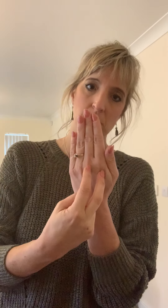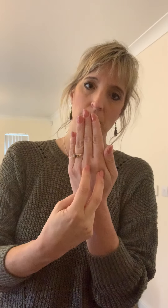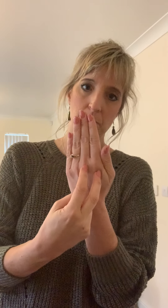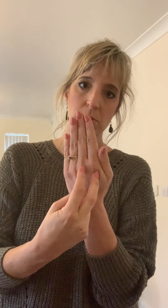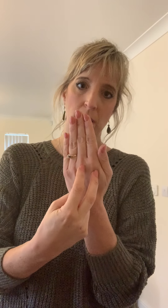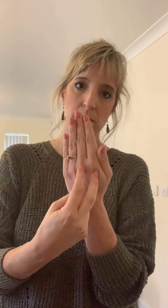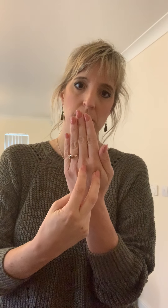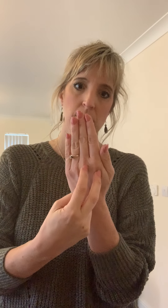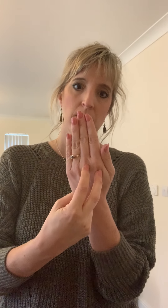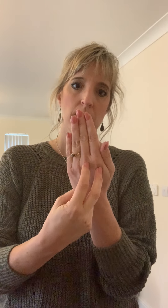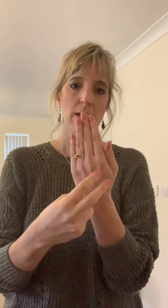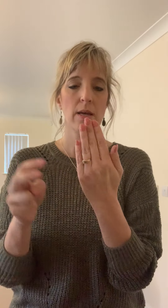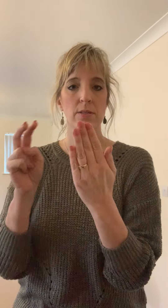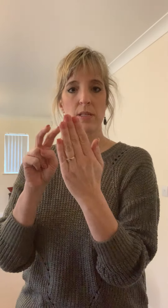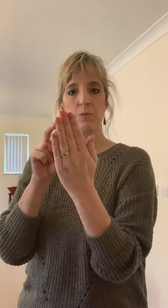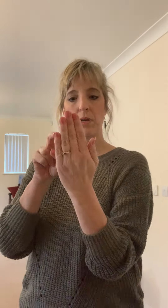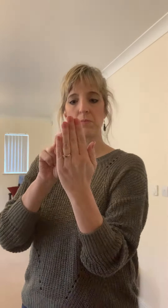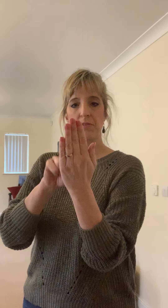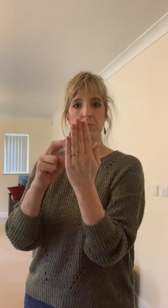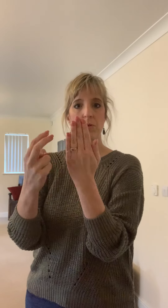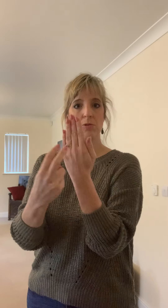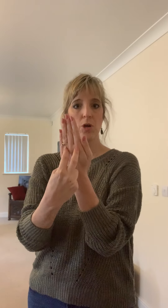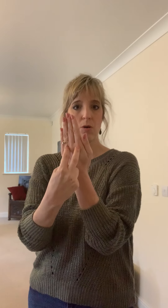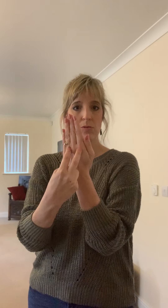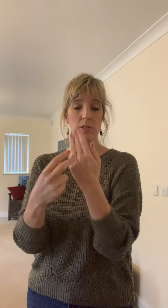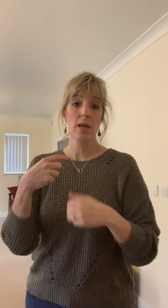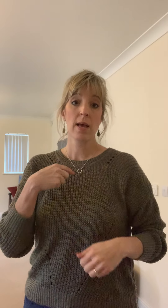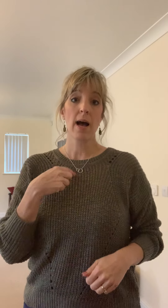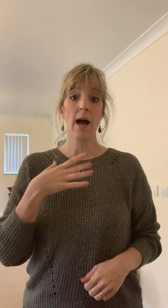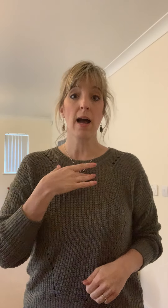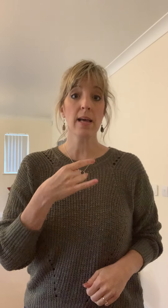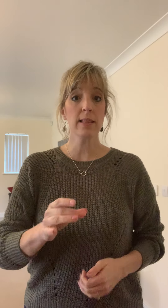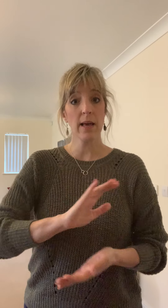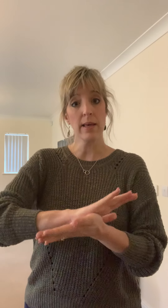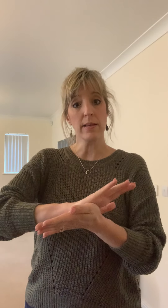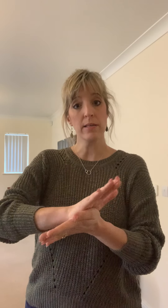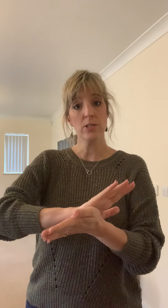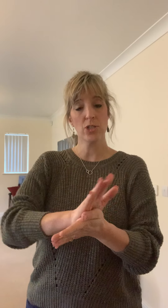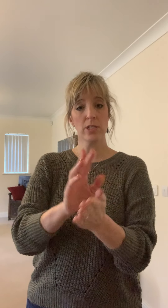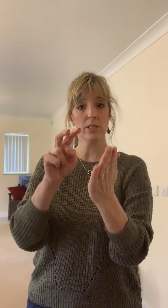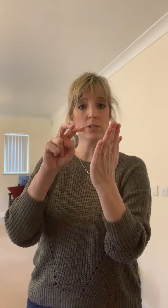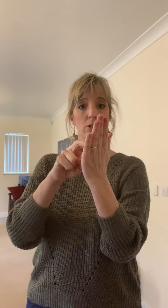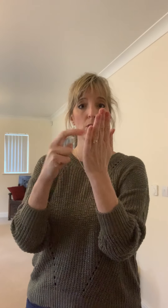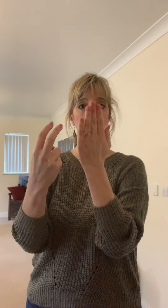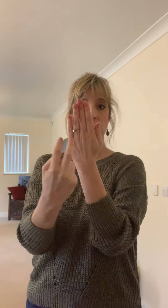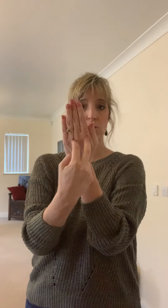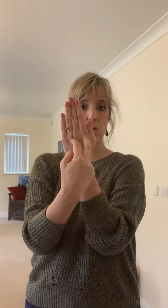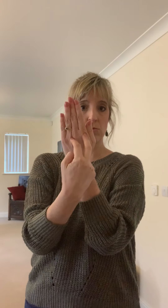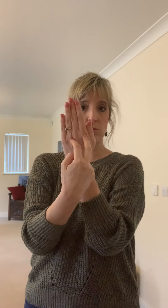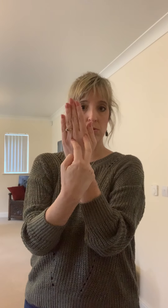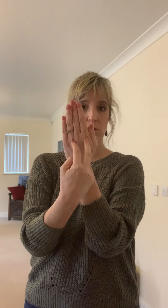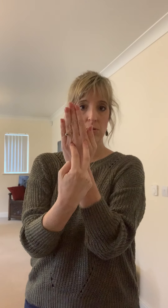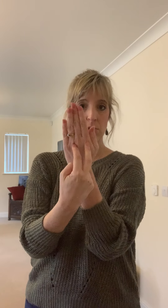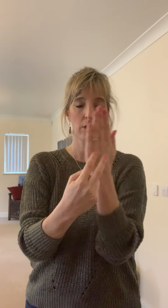on both sides. Okay, so that's where it comes from. So toast. I like cheese toast.